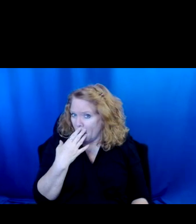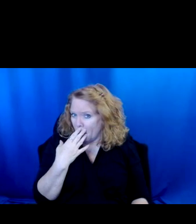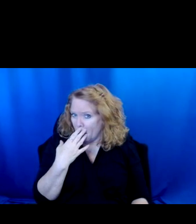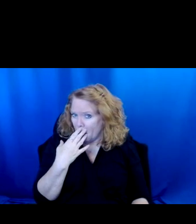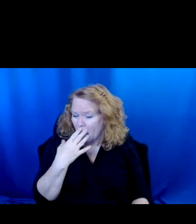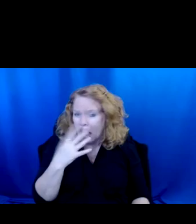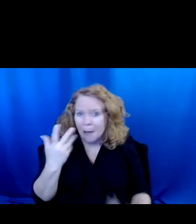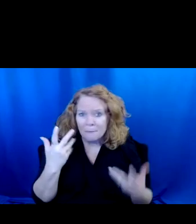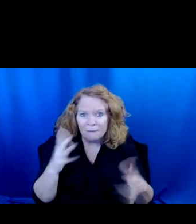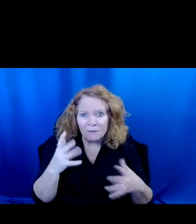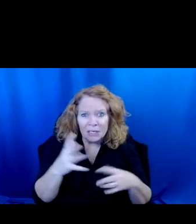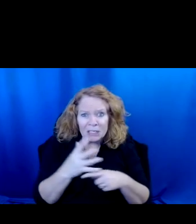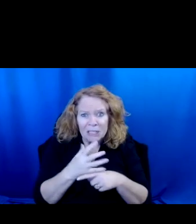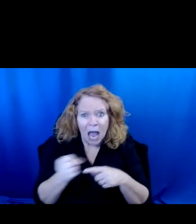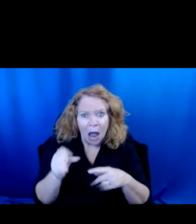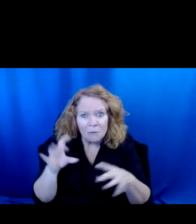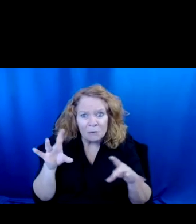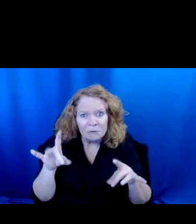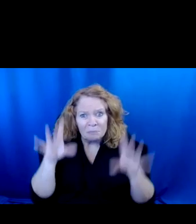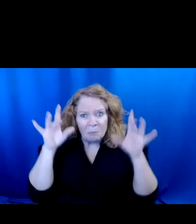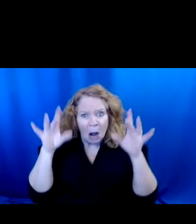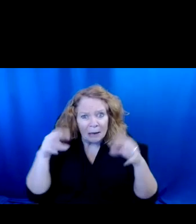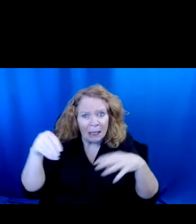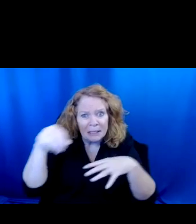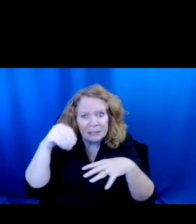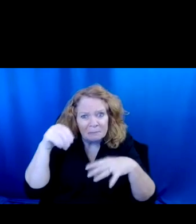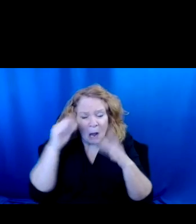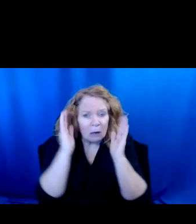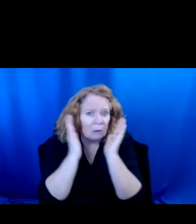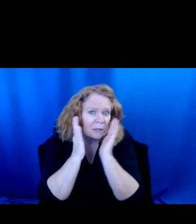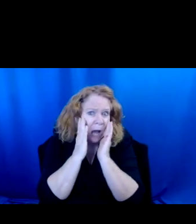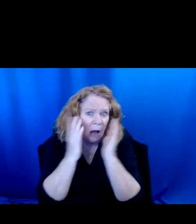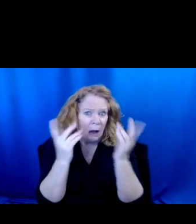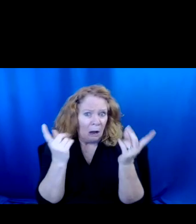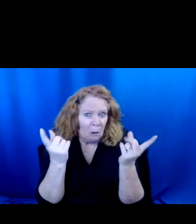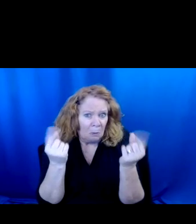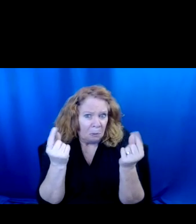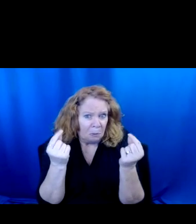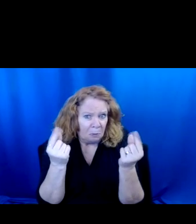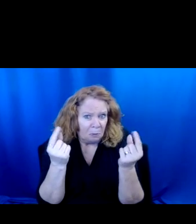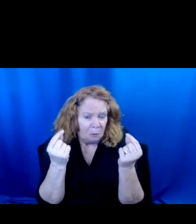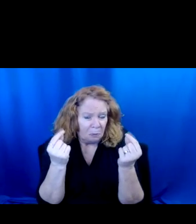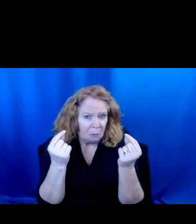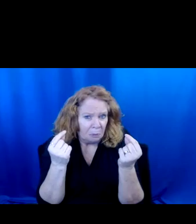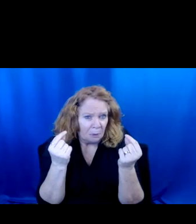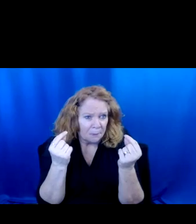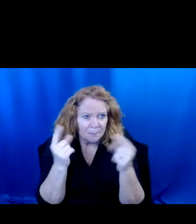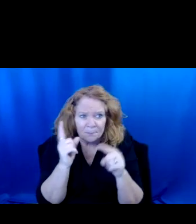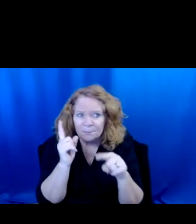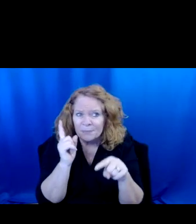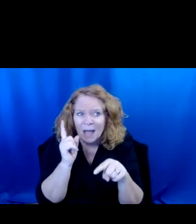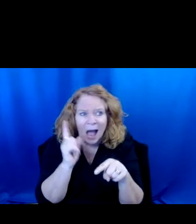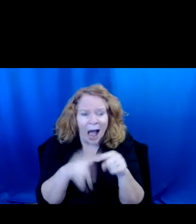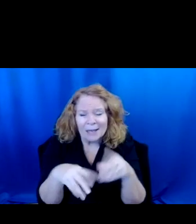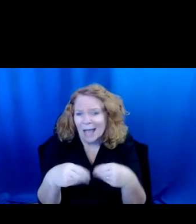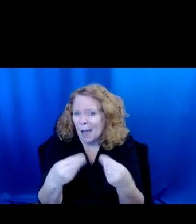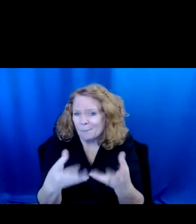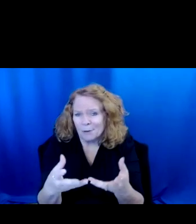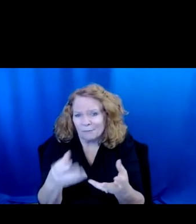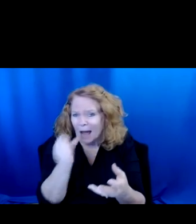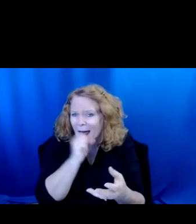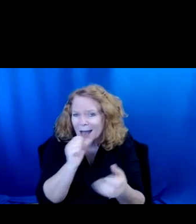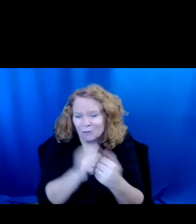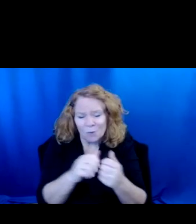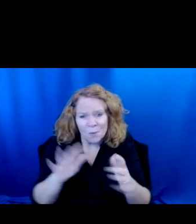of sparkly sparkles. Oh, what am I gonna do? I cannot serve ice cream without sparkly